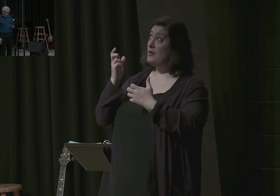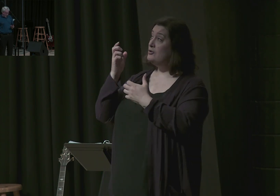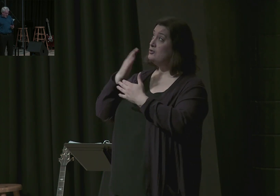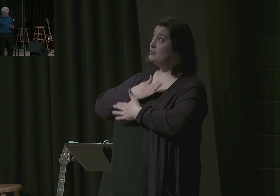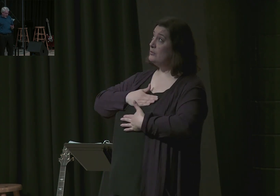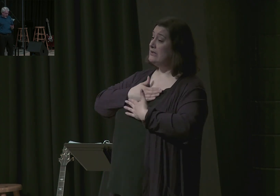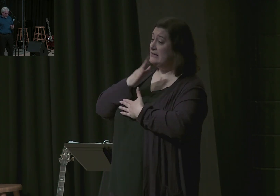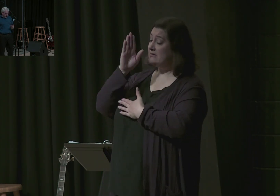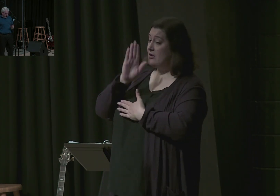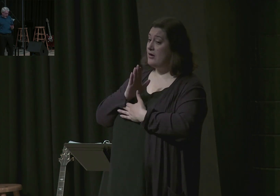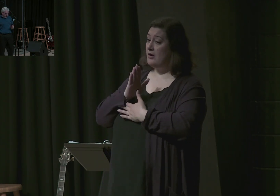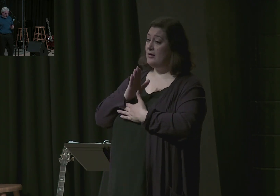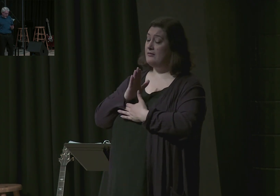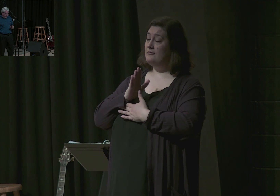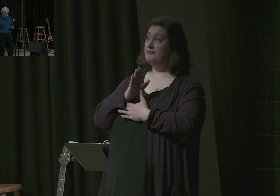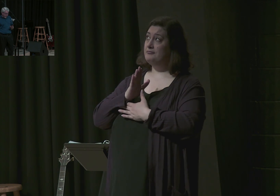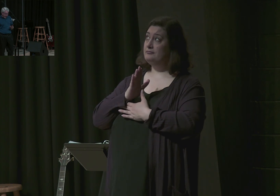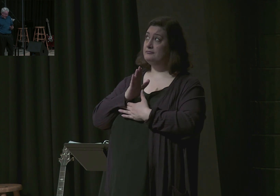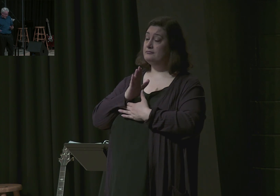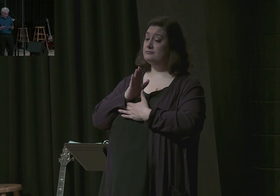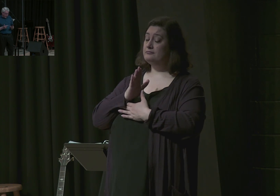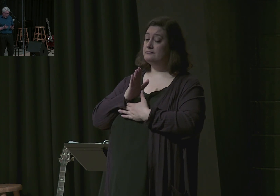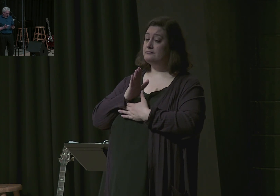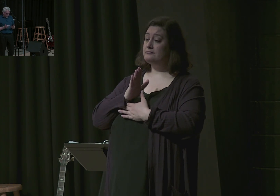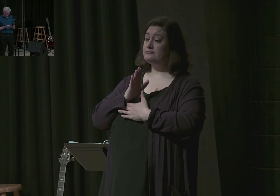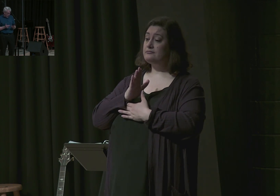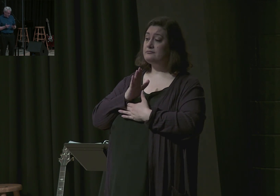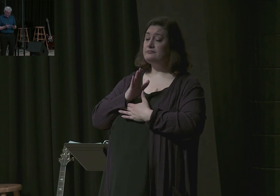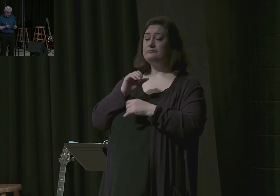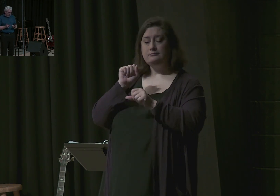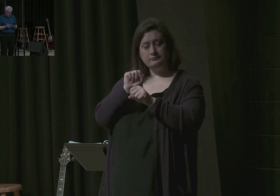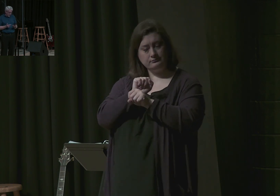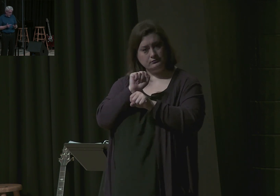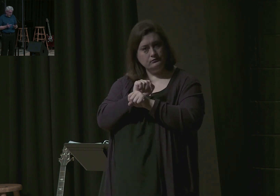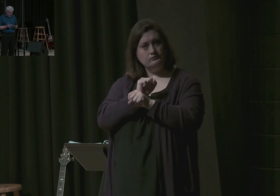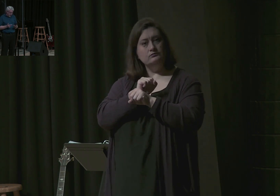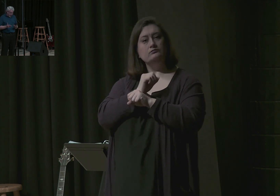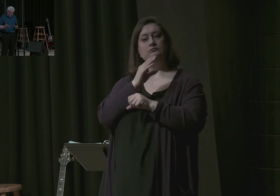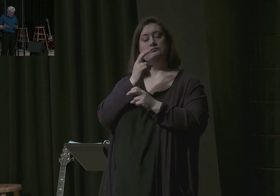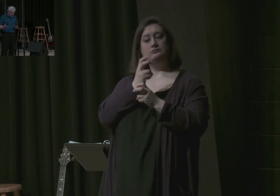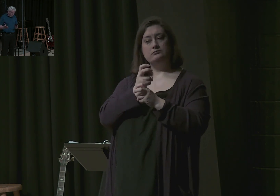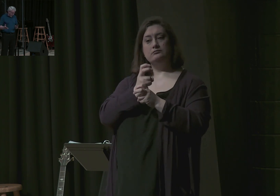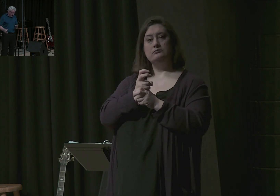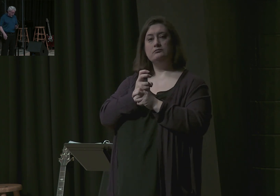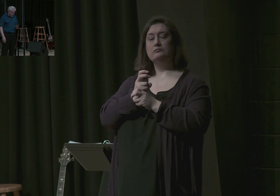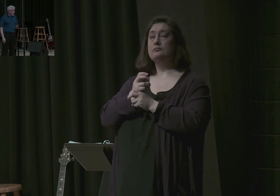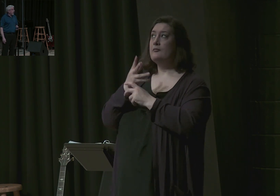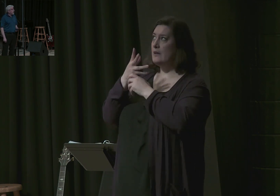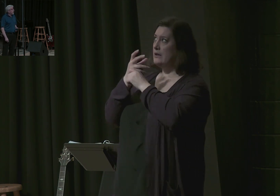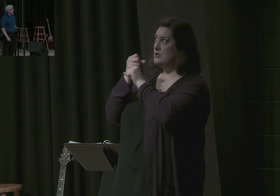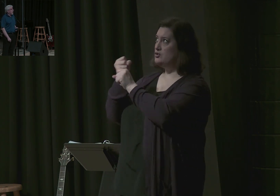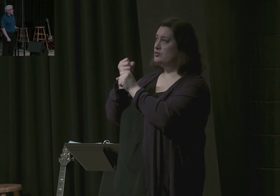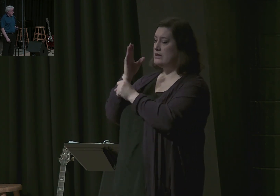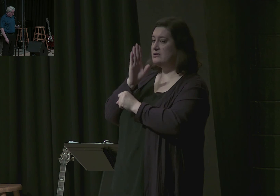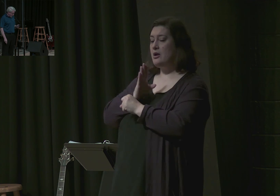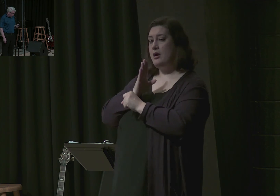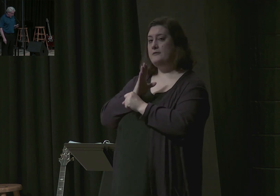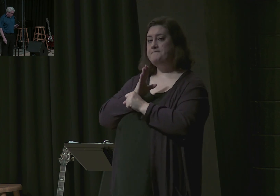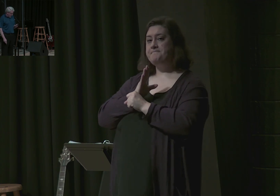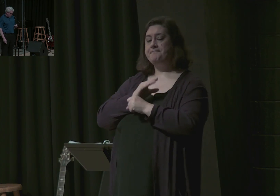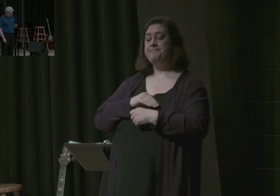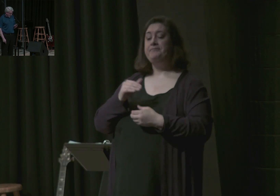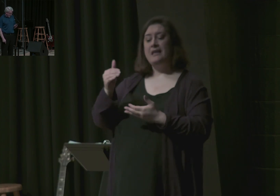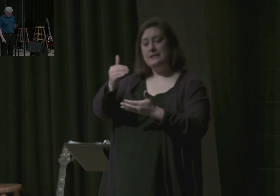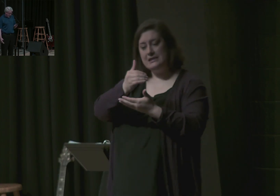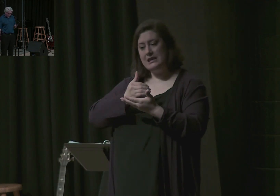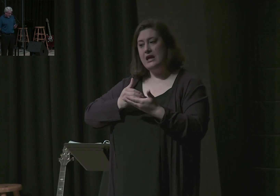of the home, wants to please God and aims to walk in wisdom. He works hard, trusting God to accomplish what is